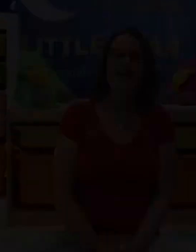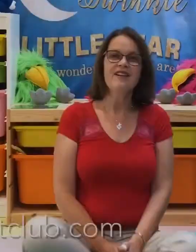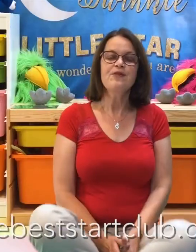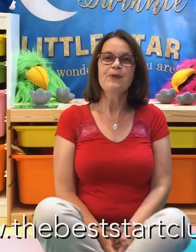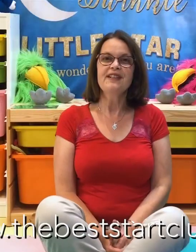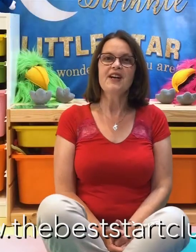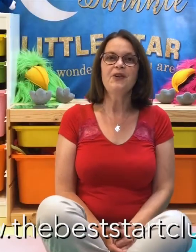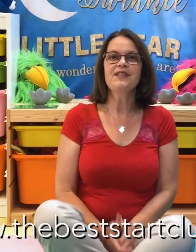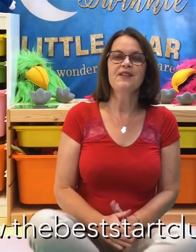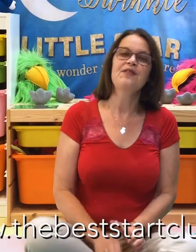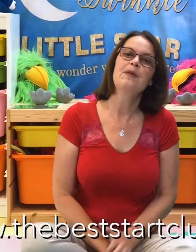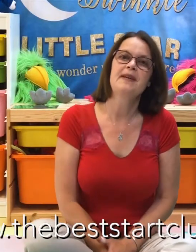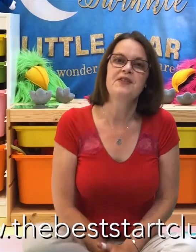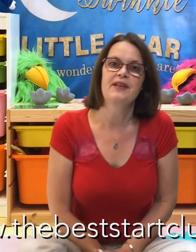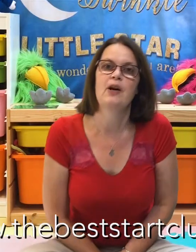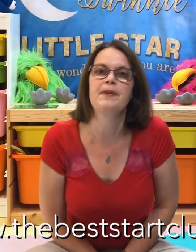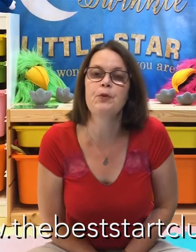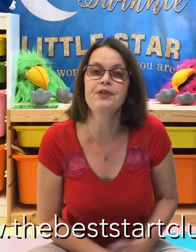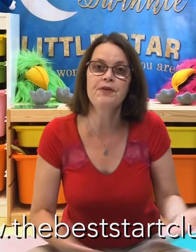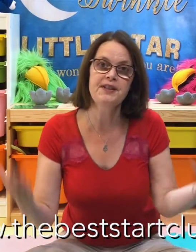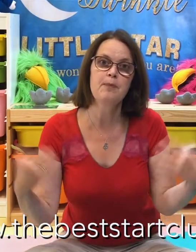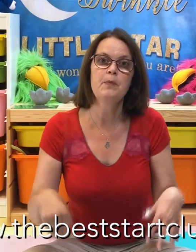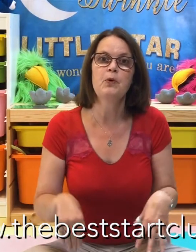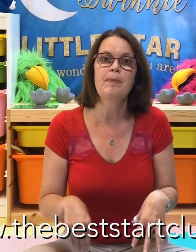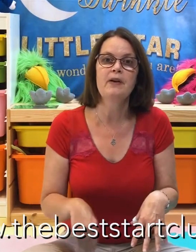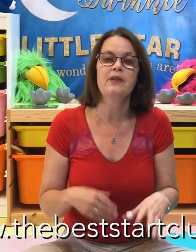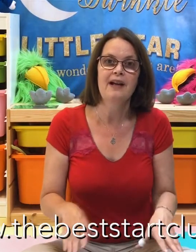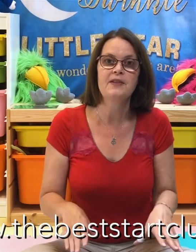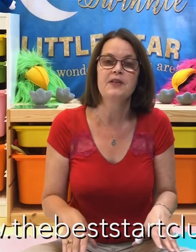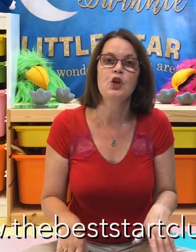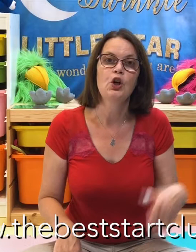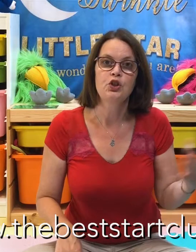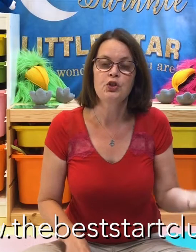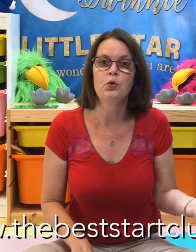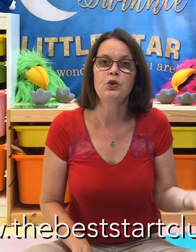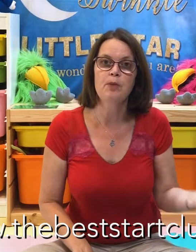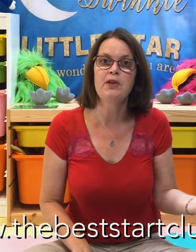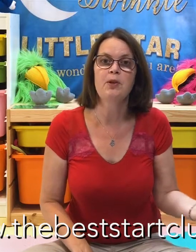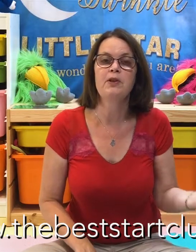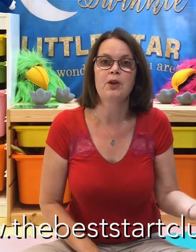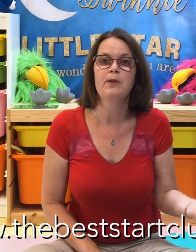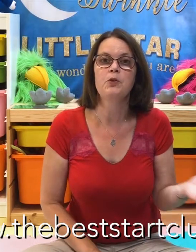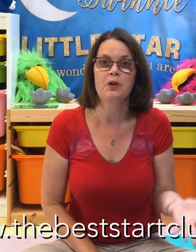Hi everyone, it's Iris here from the Best Start Club. If you want to find out more about the classes, just go to